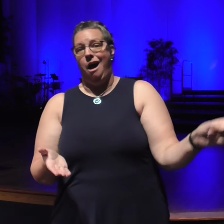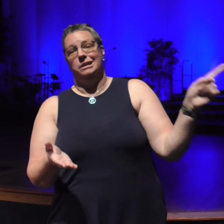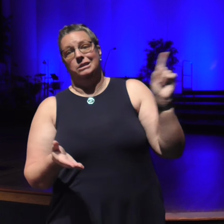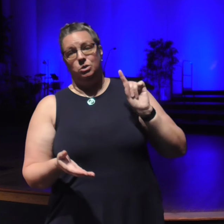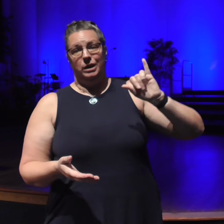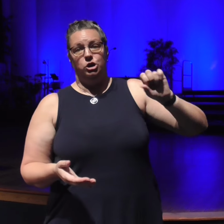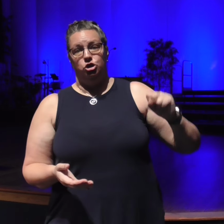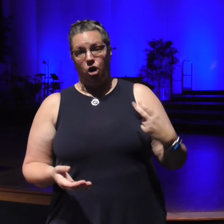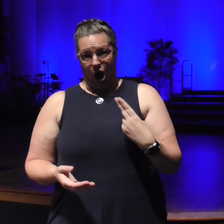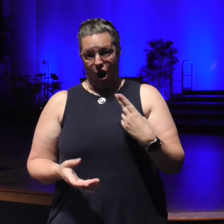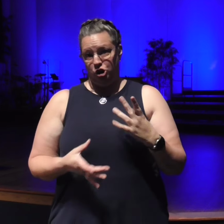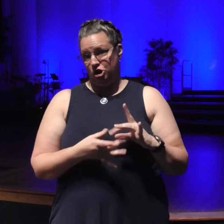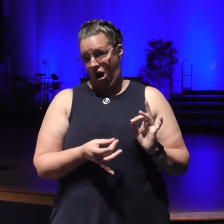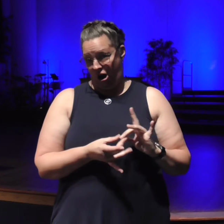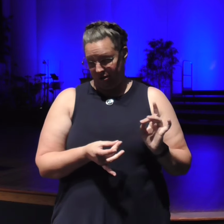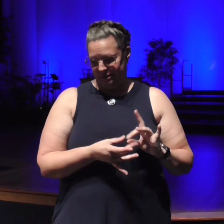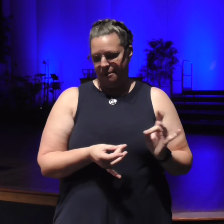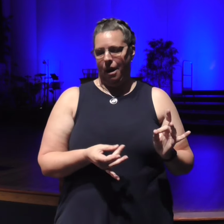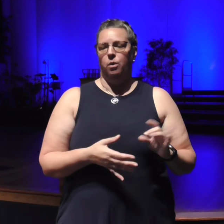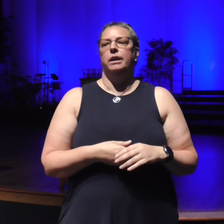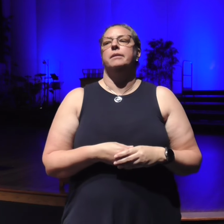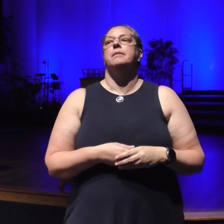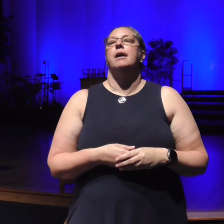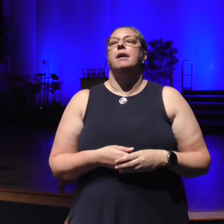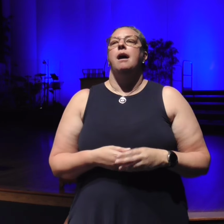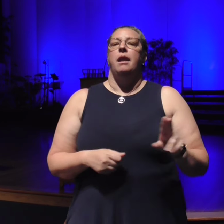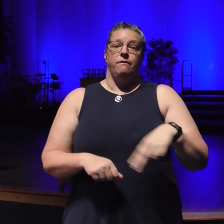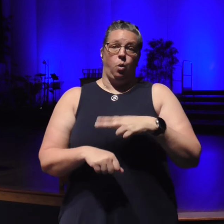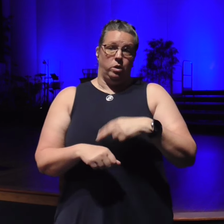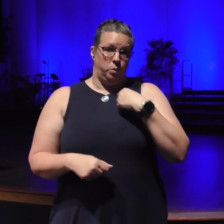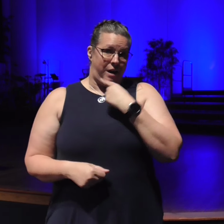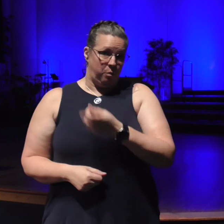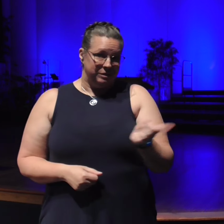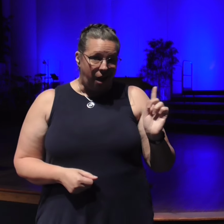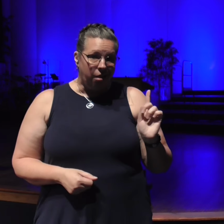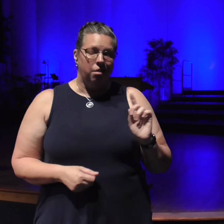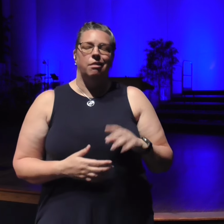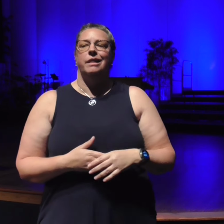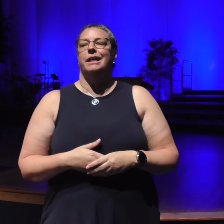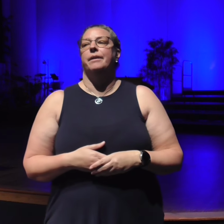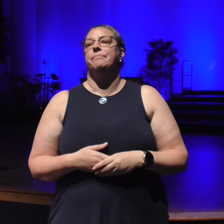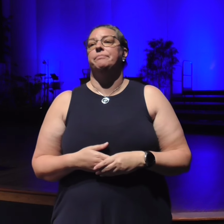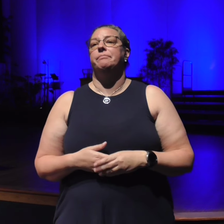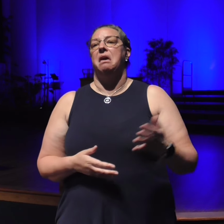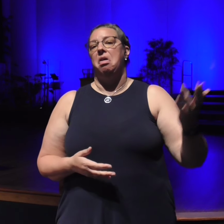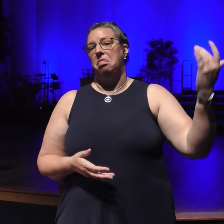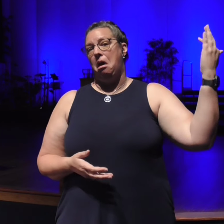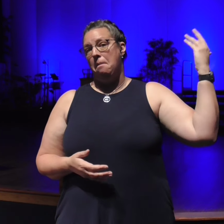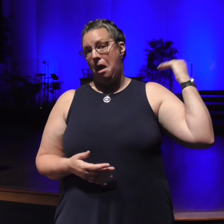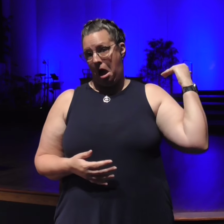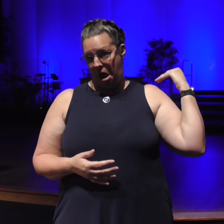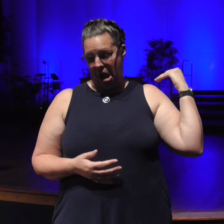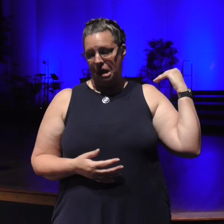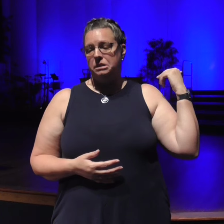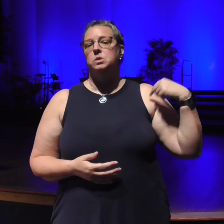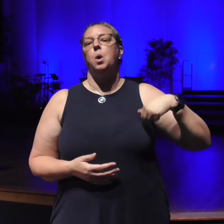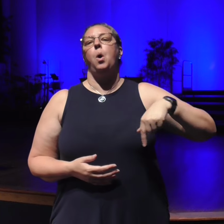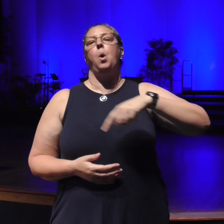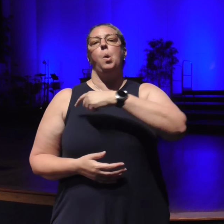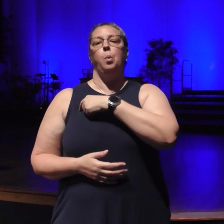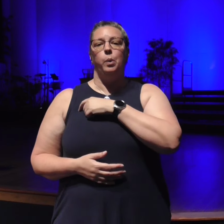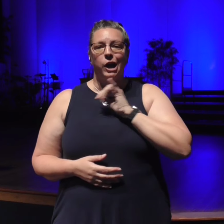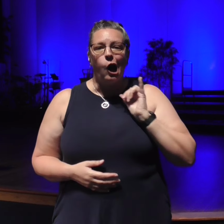this. And of course, what I would say to you is, as years have passed, we have begun to reconcile